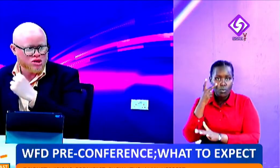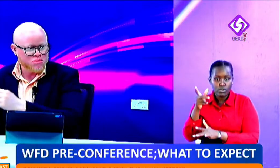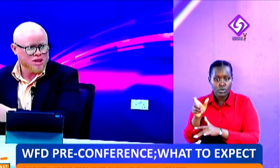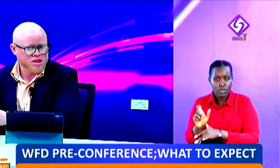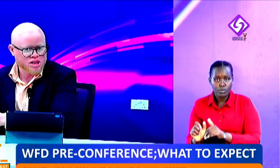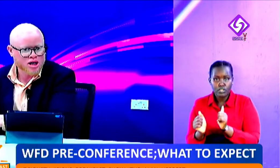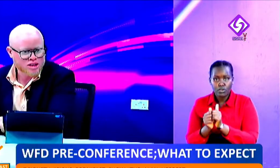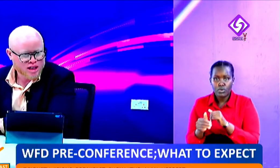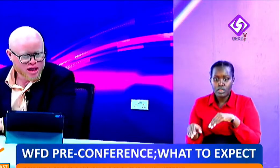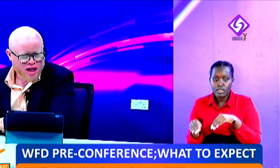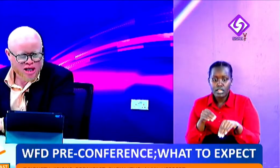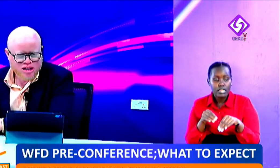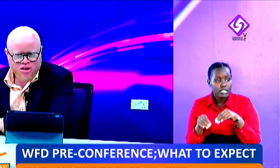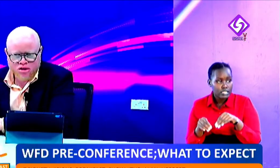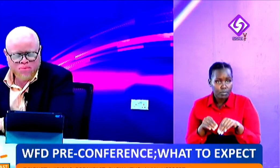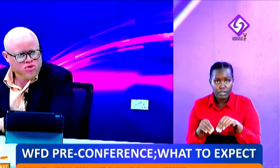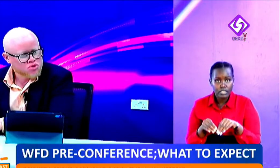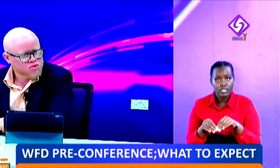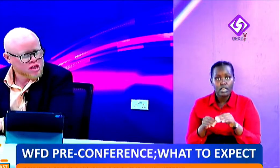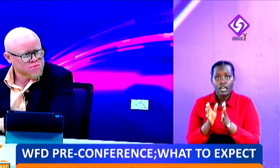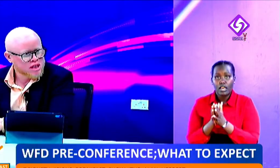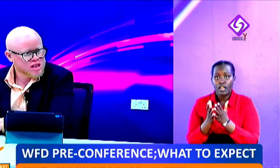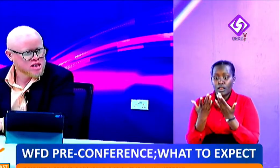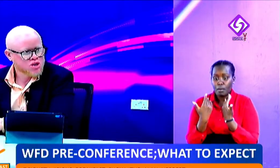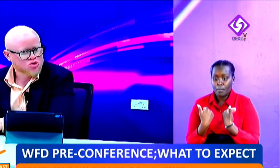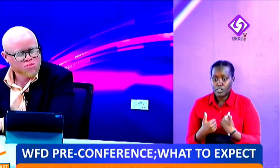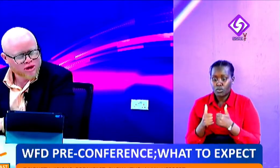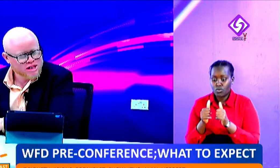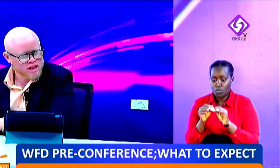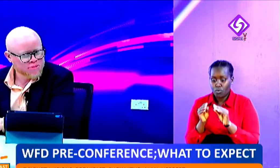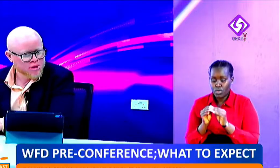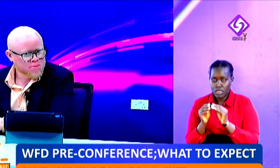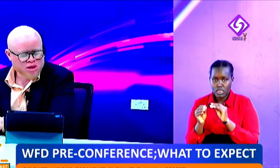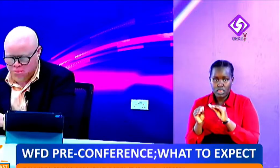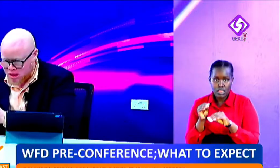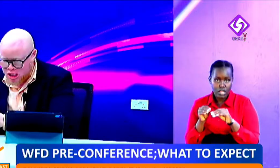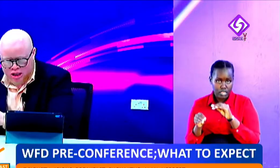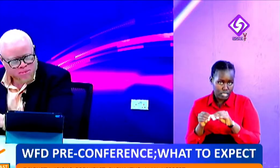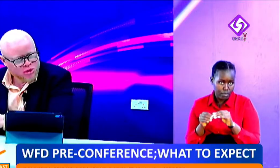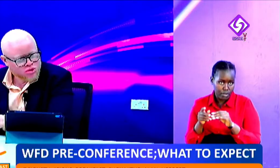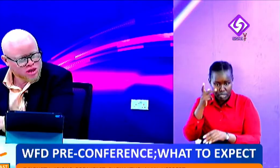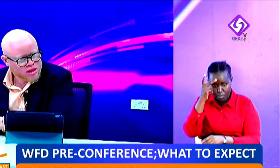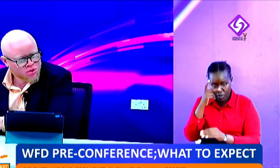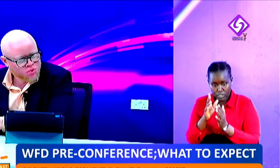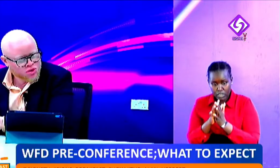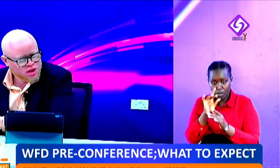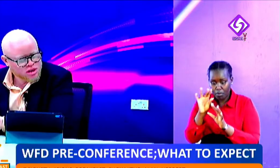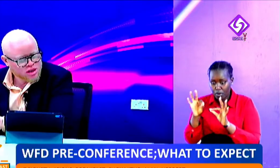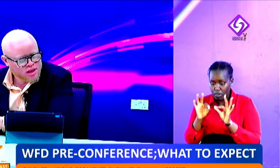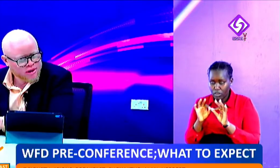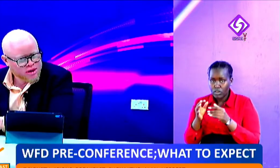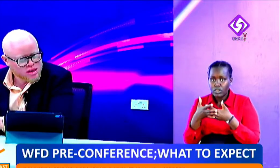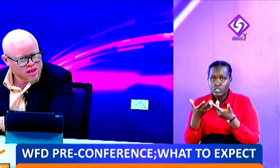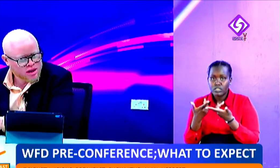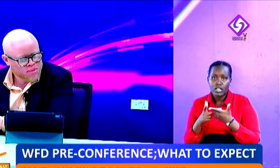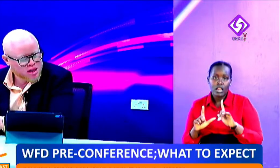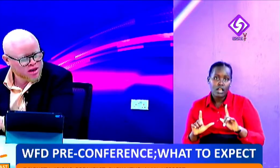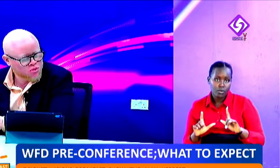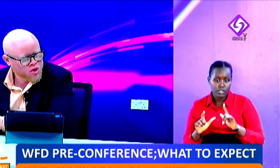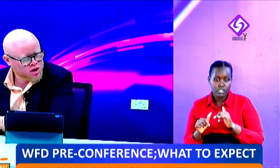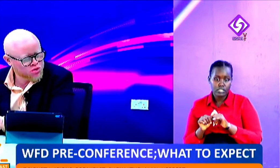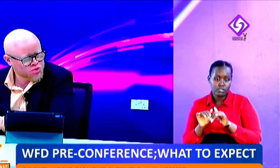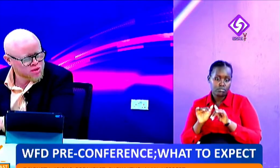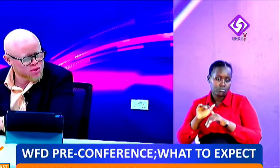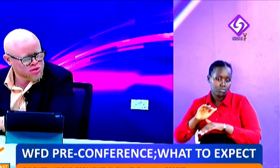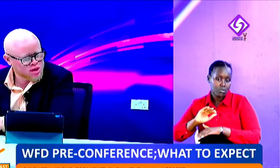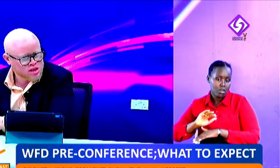Persons with Disabilities Act and the Persons with Disabilities National Policy, but the particular bill on sign language is still impending.